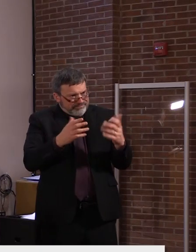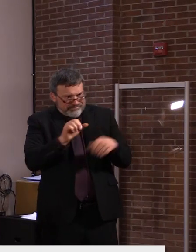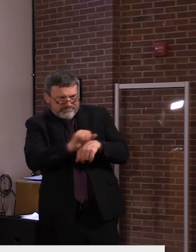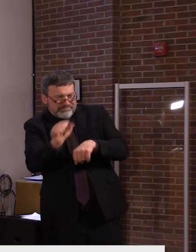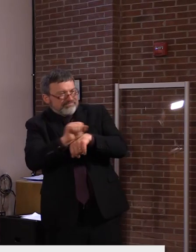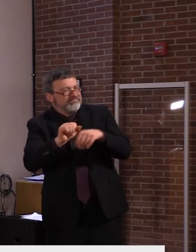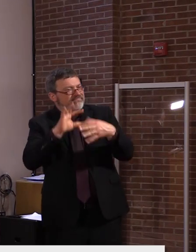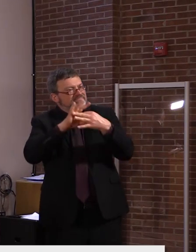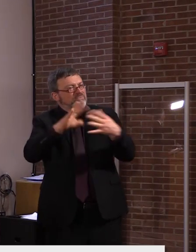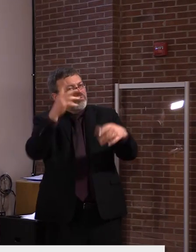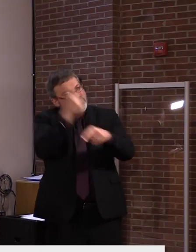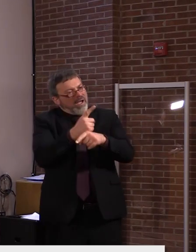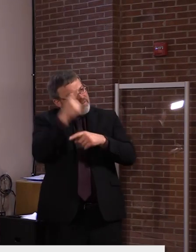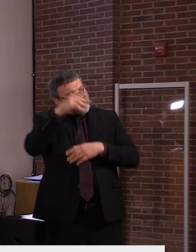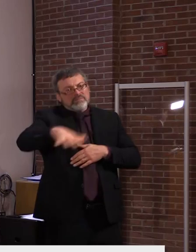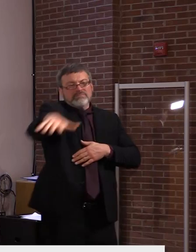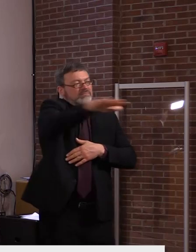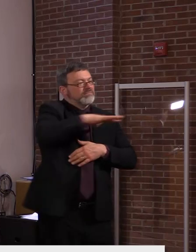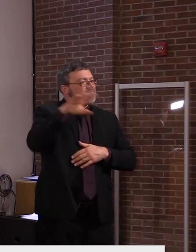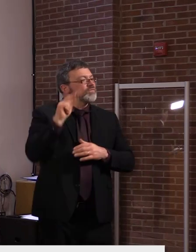to get out there.